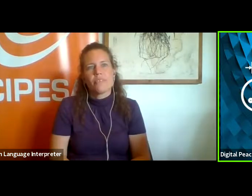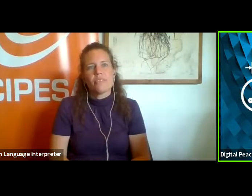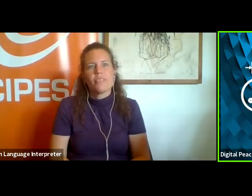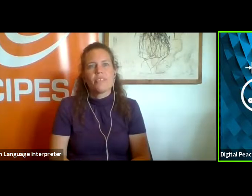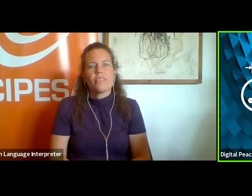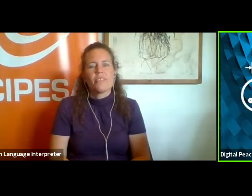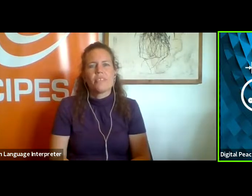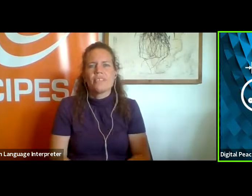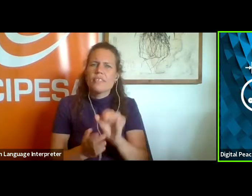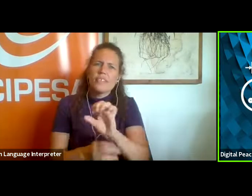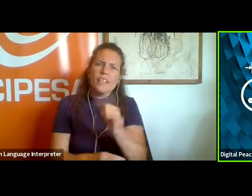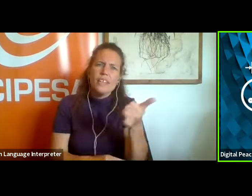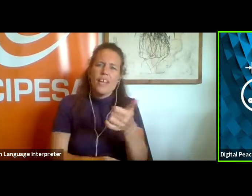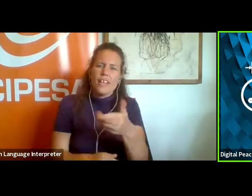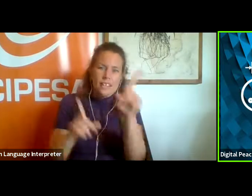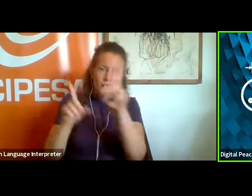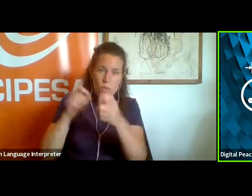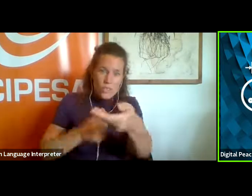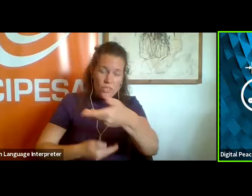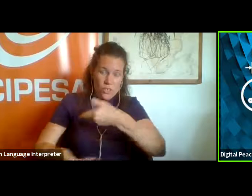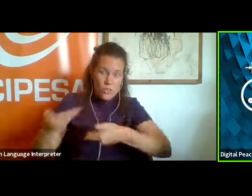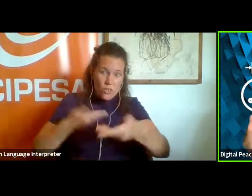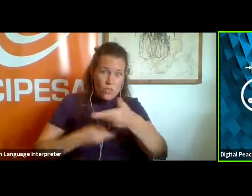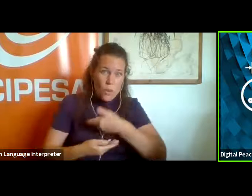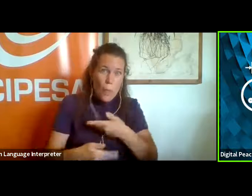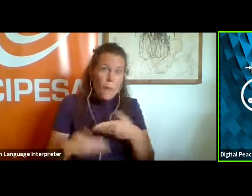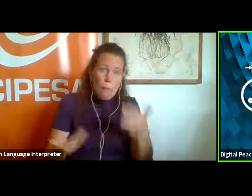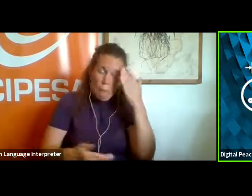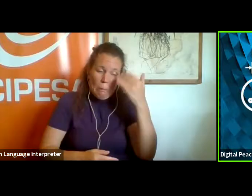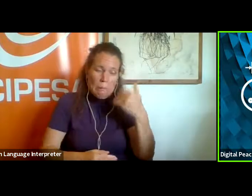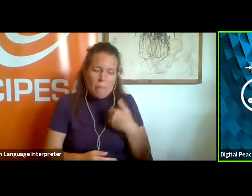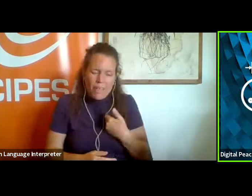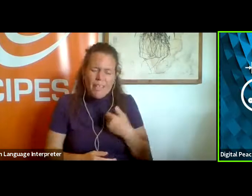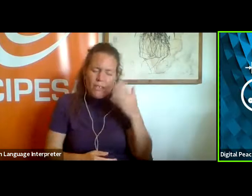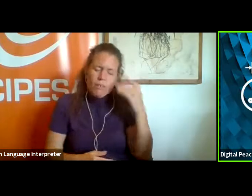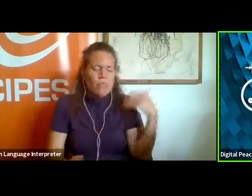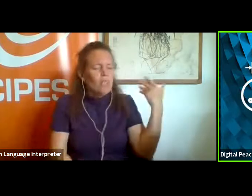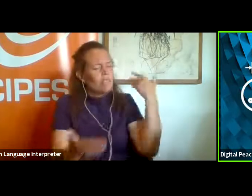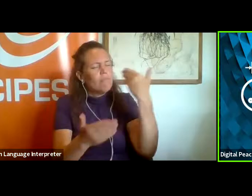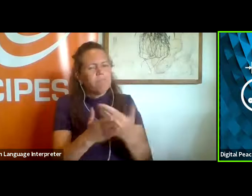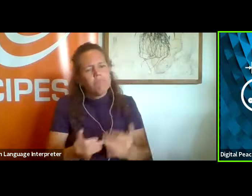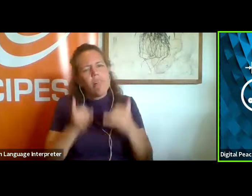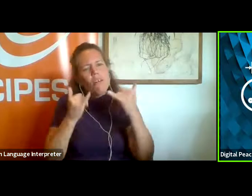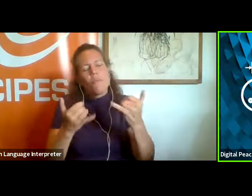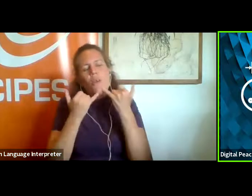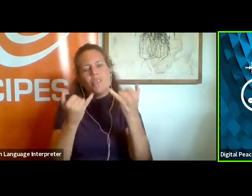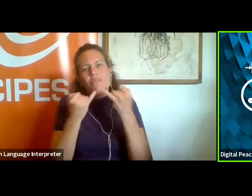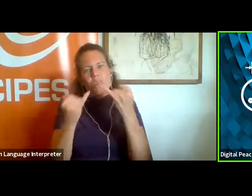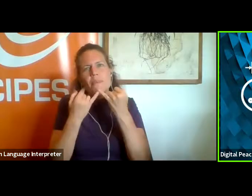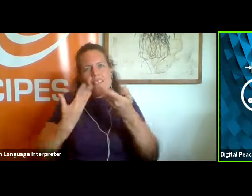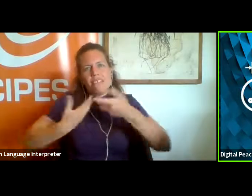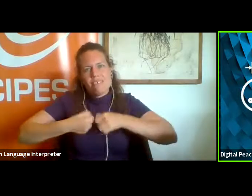Any other questions? I know that's a lot of information to digest.